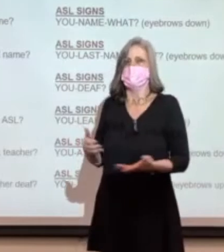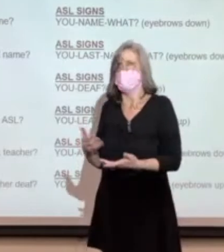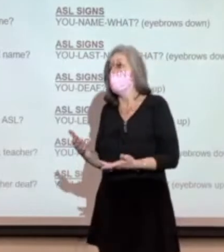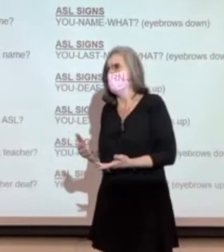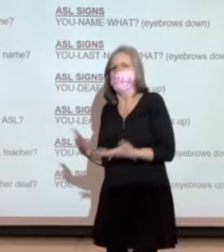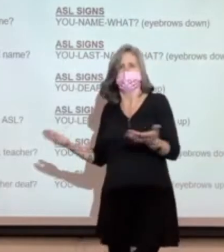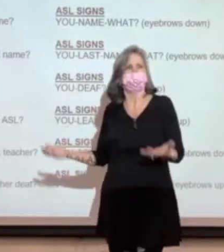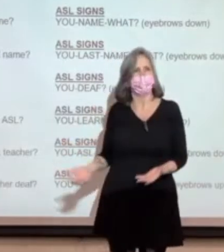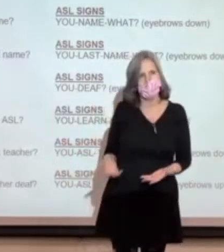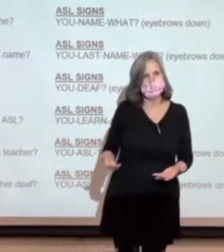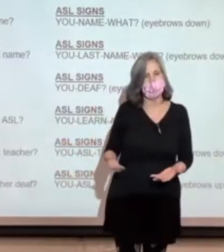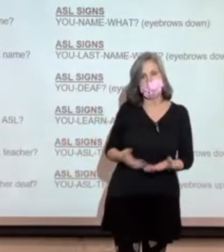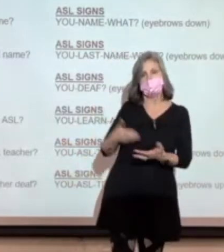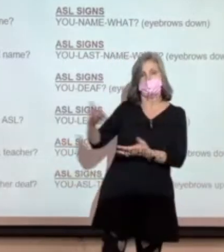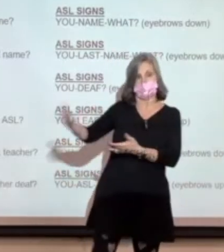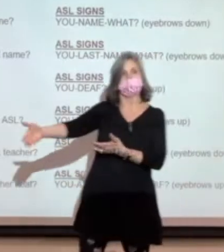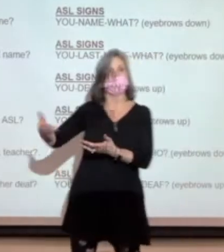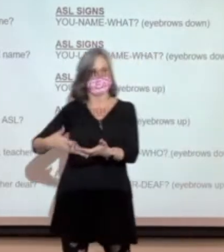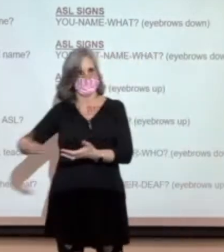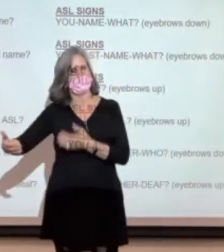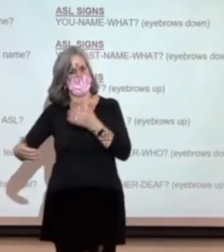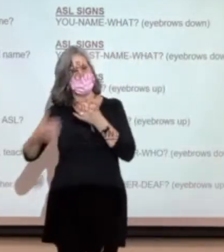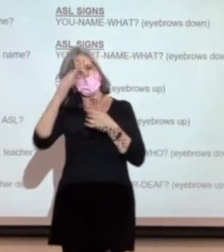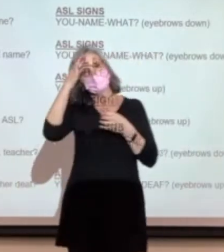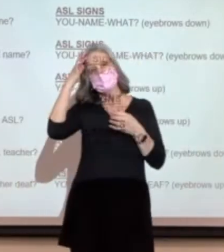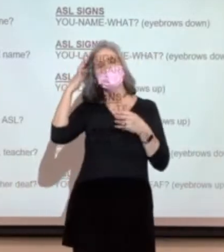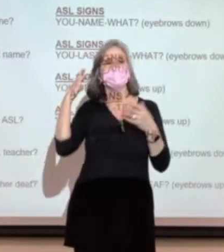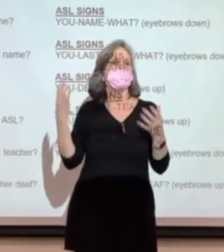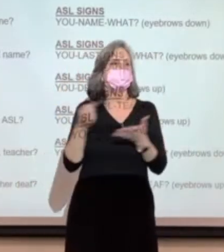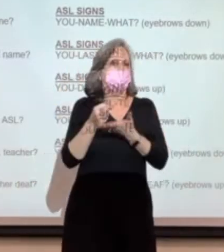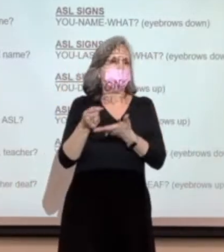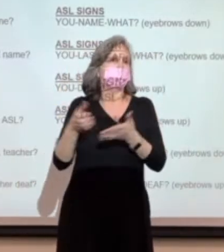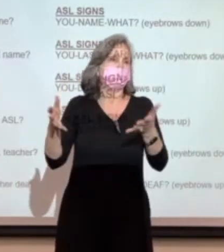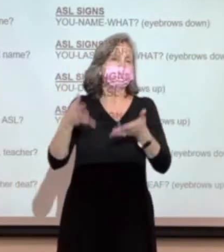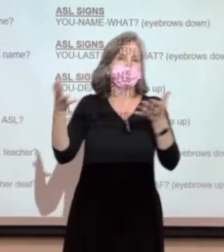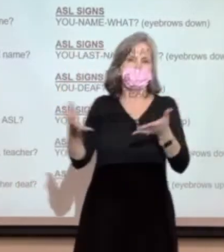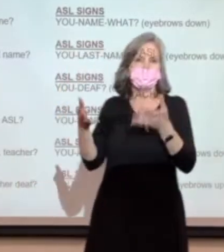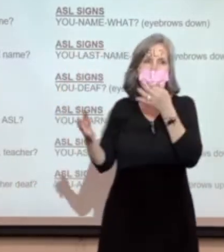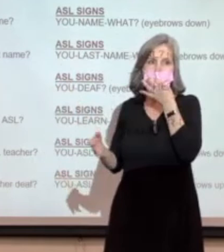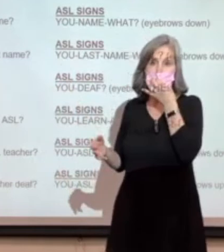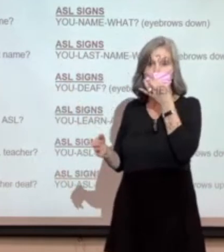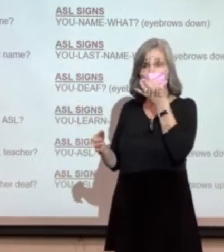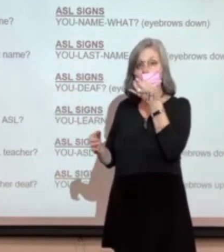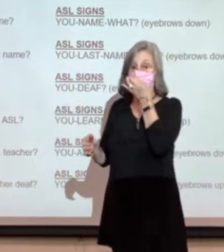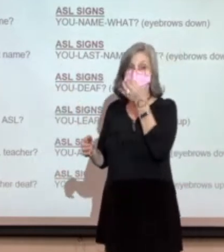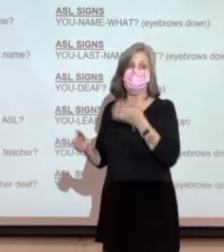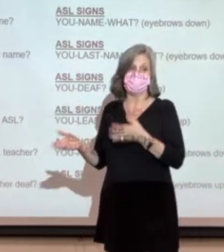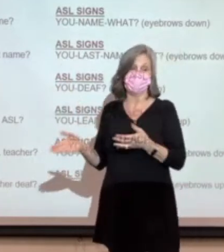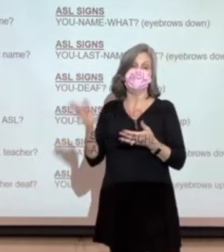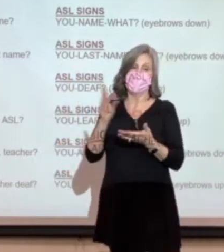even know what a carburetor was, but now you're interpreting it for your family so that you can be helpful in communications. They also take them to